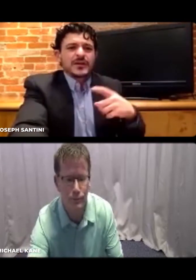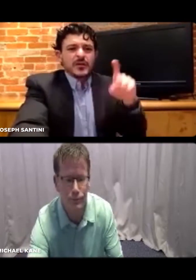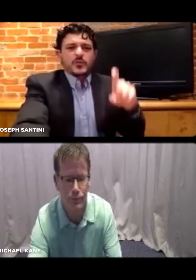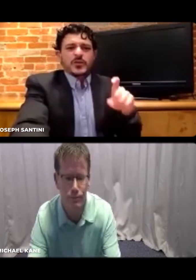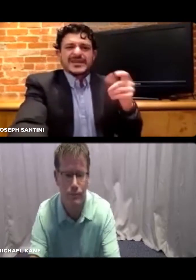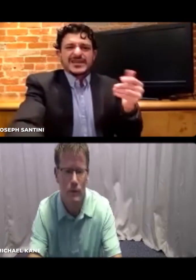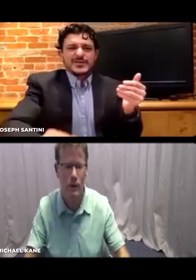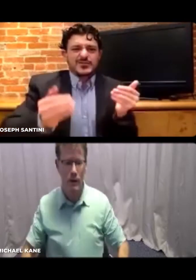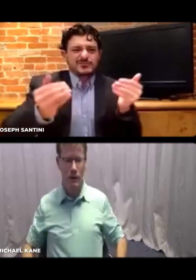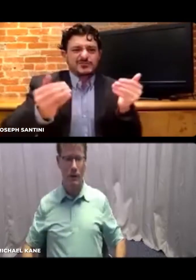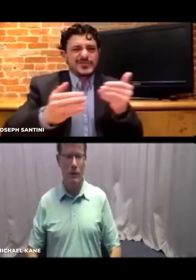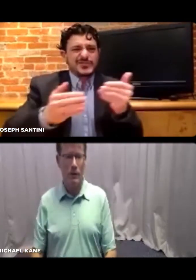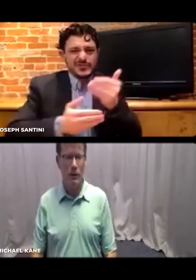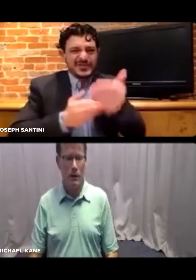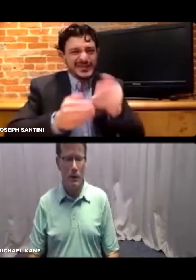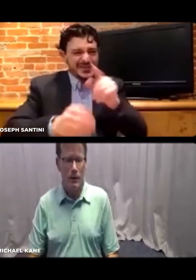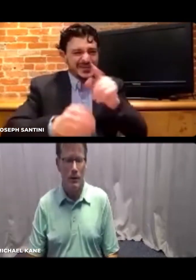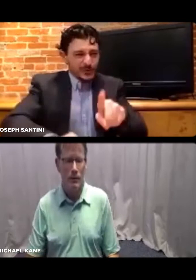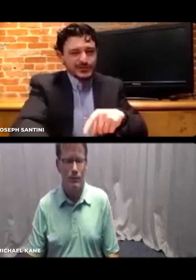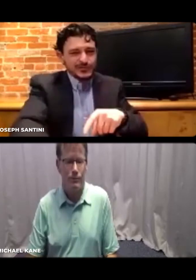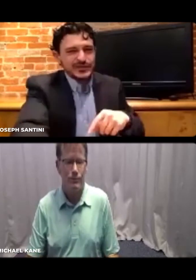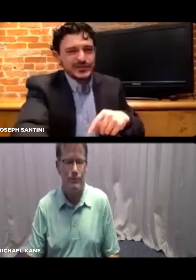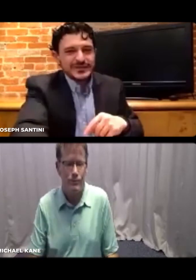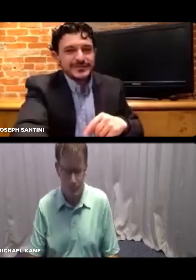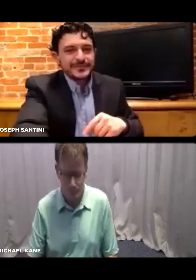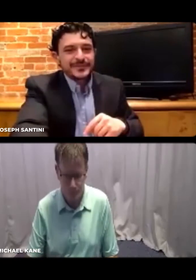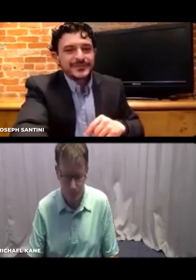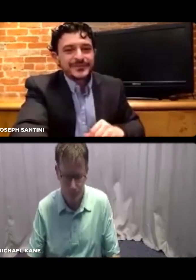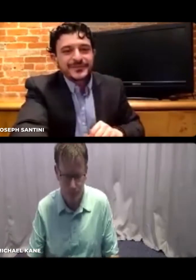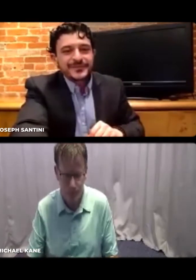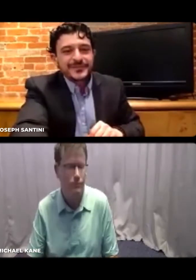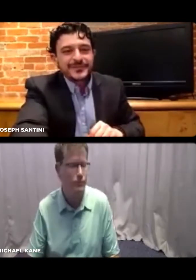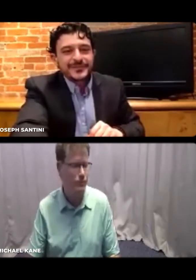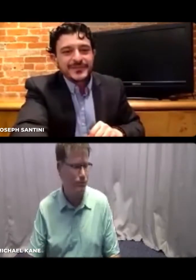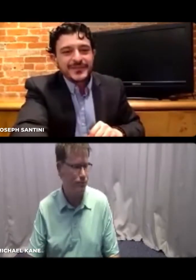going to go ahead and move on to our next question.